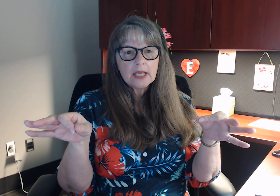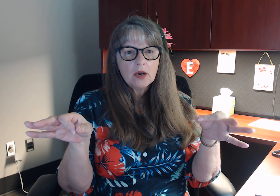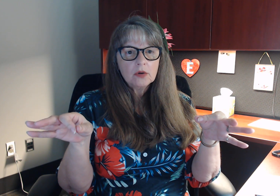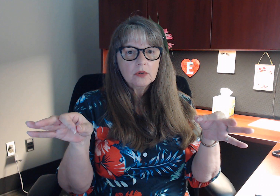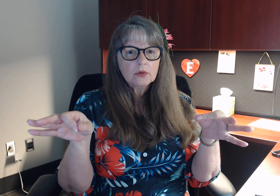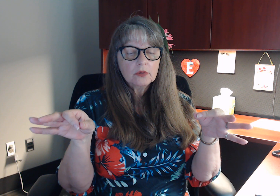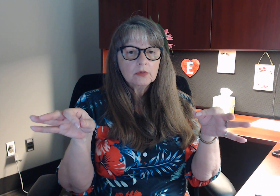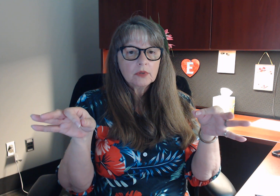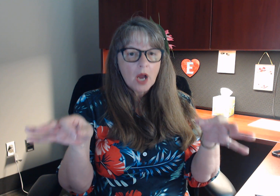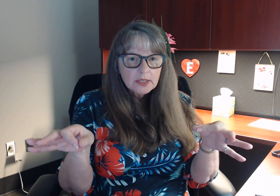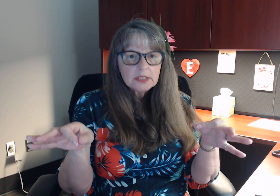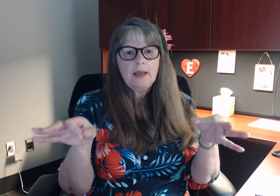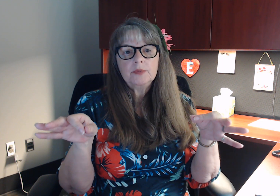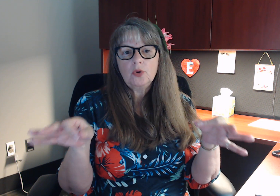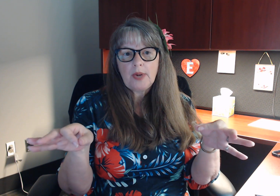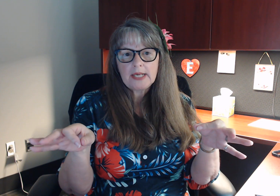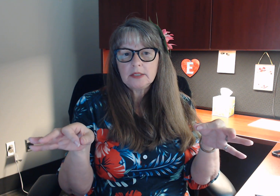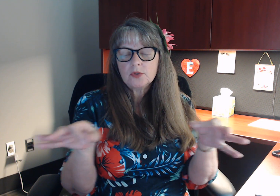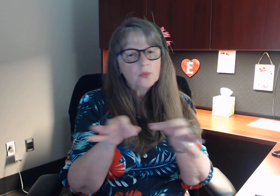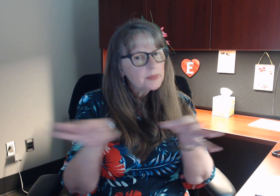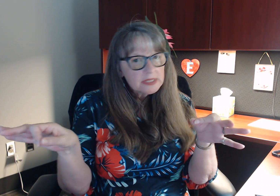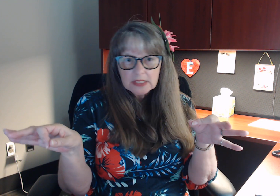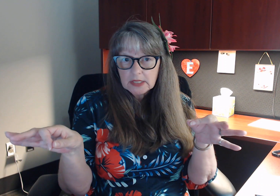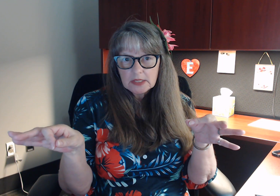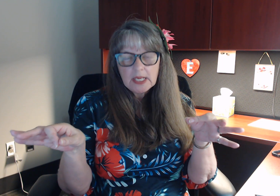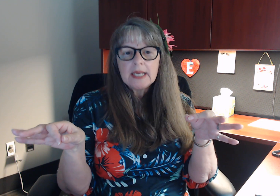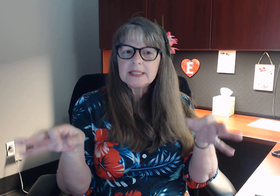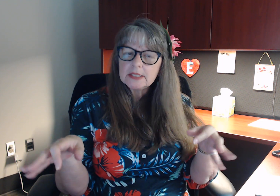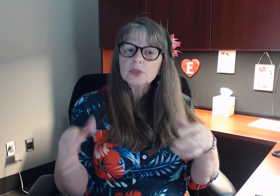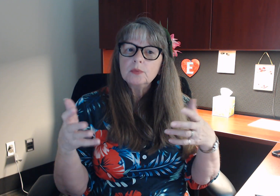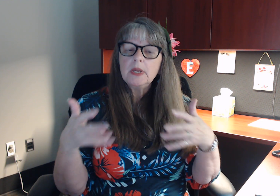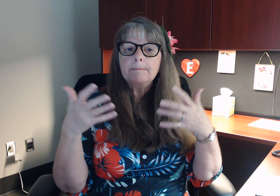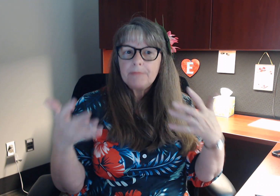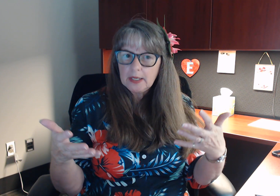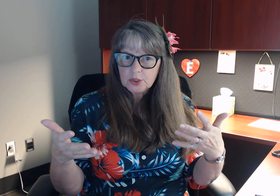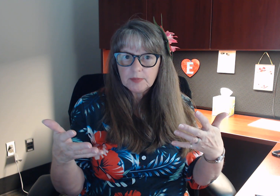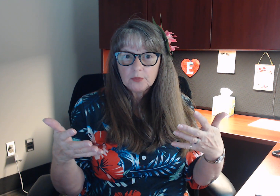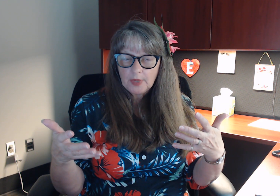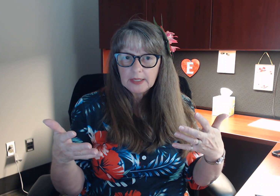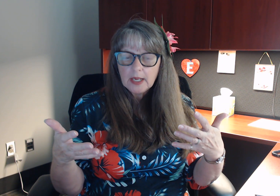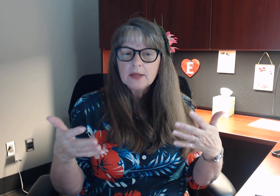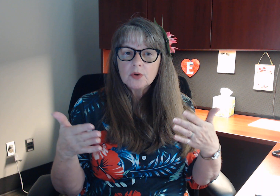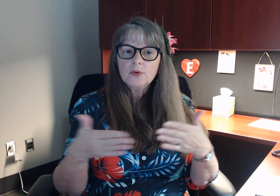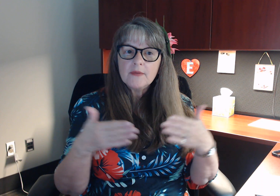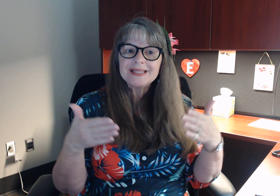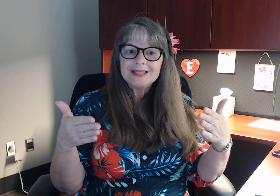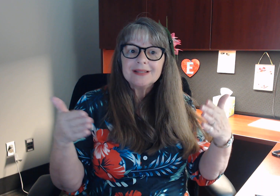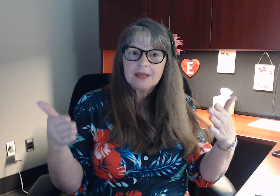ASL concept correct. So it wouldn't be a sentence. A sentence would be a punishment, right? So if you have a sentence of,